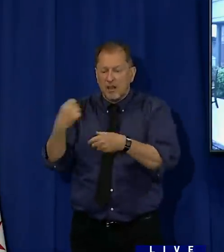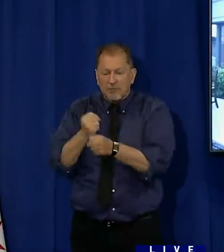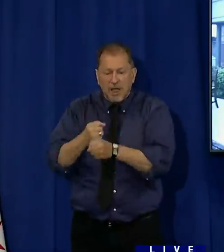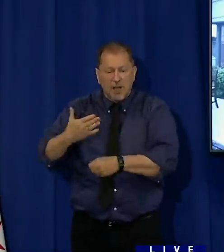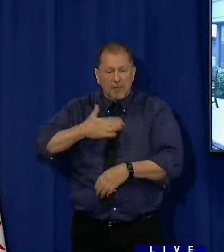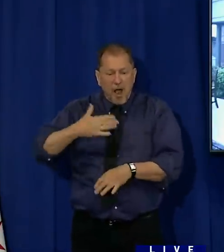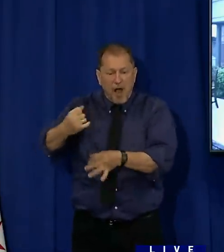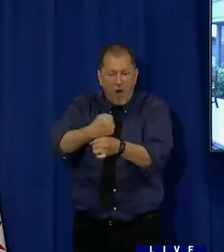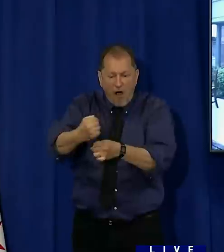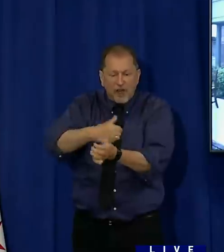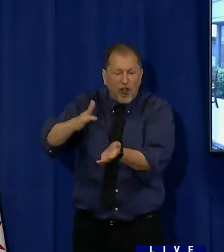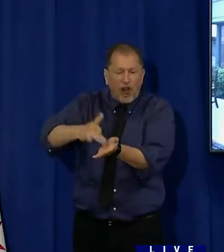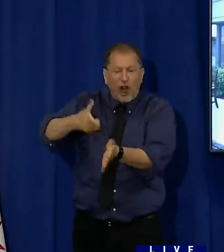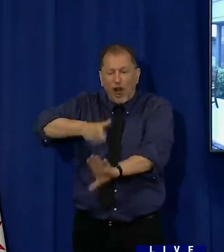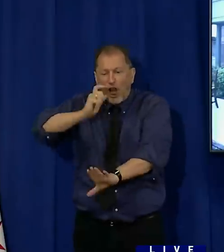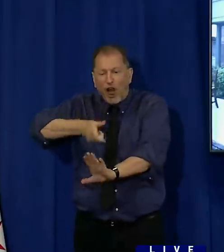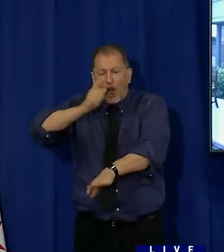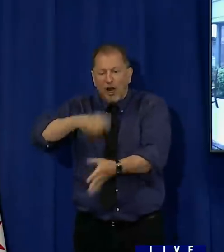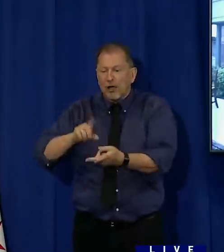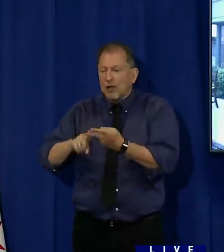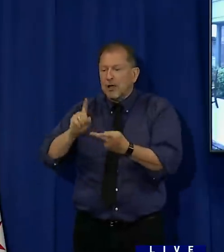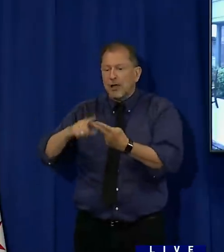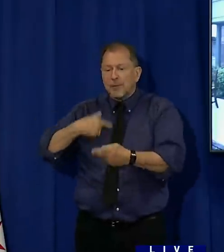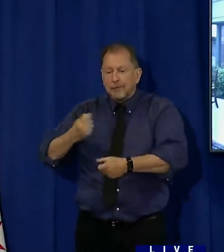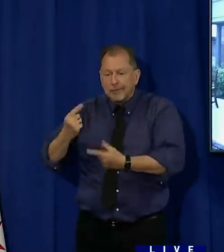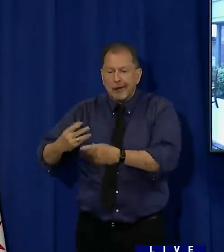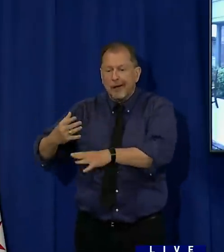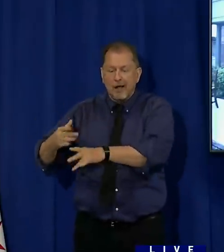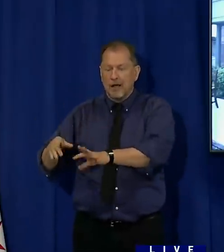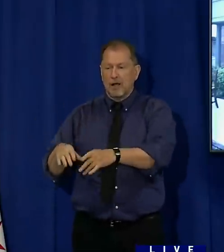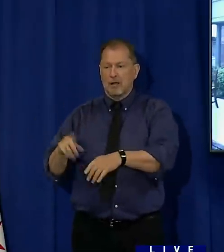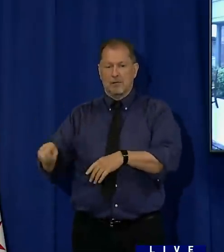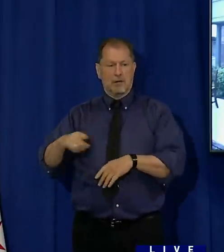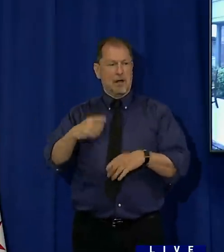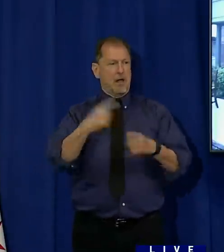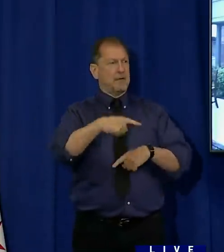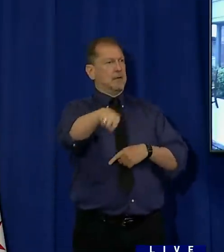while looting was occurring all around them.